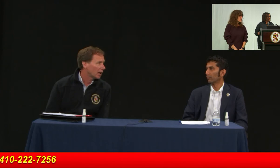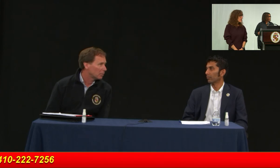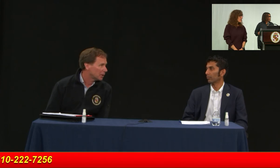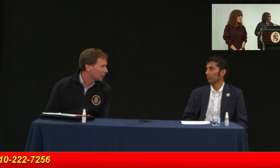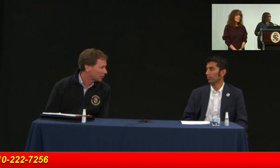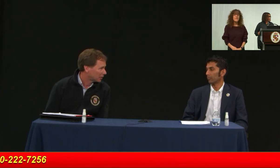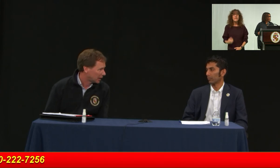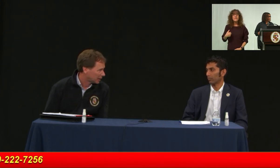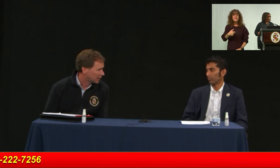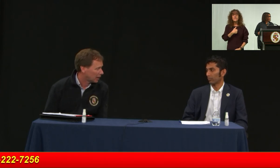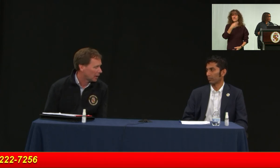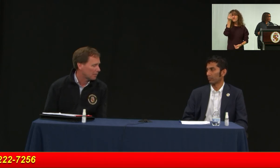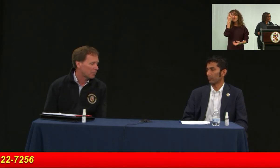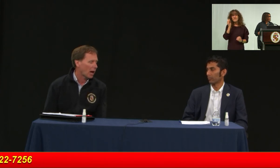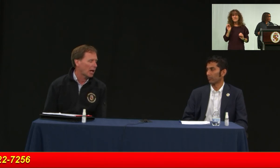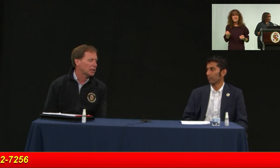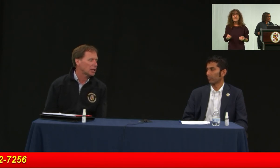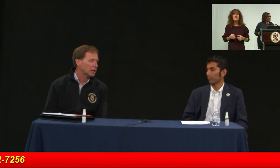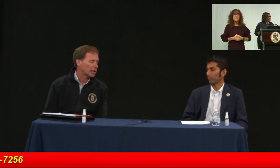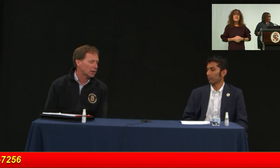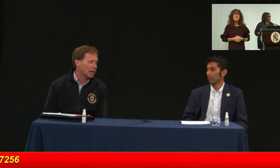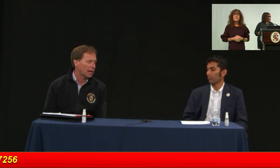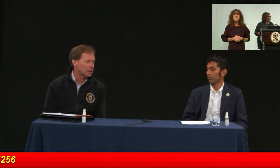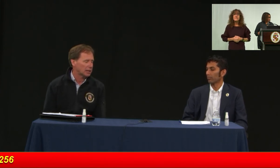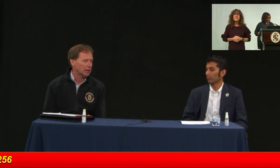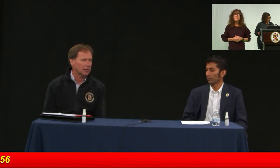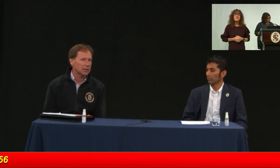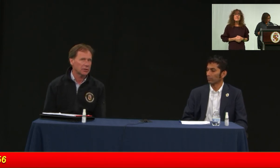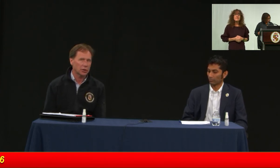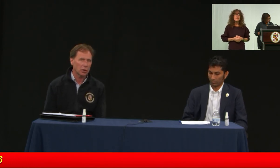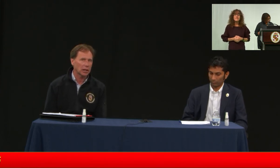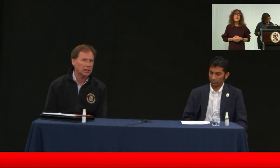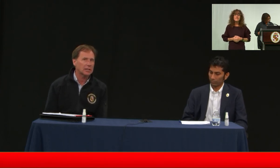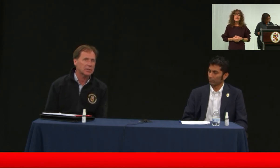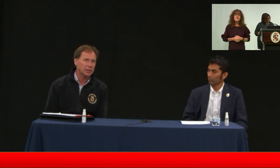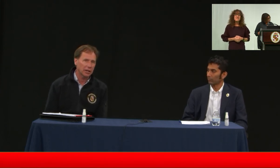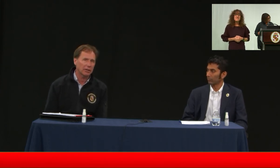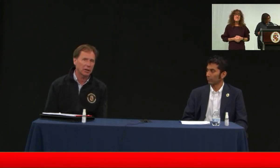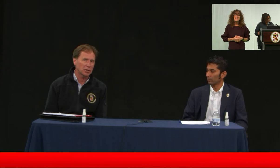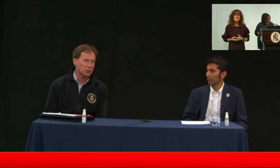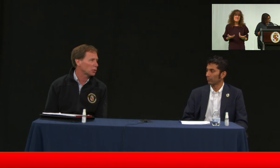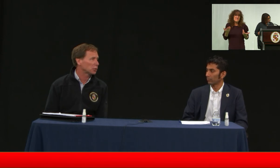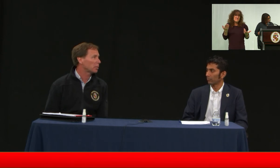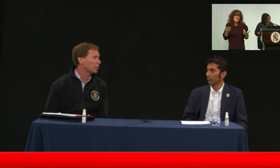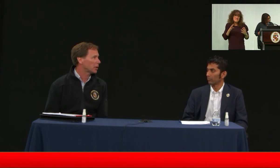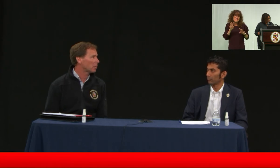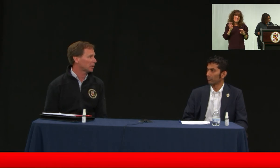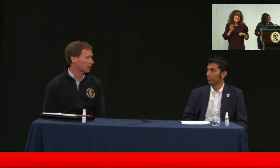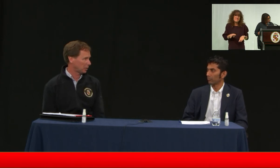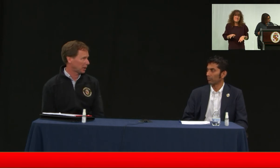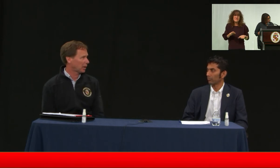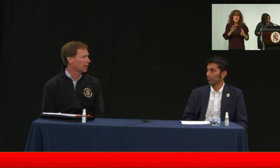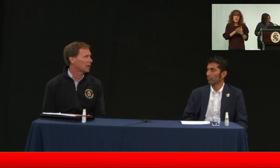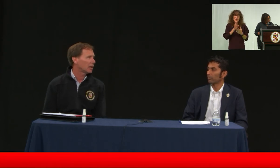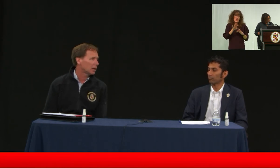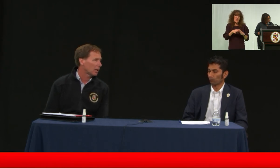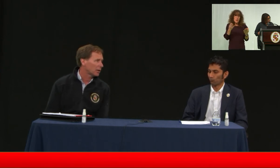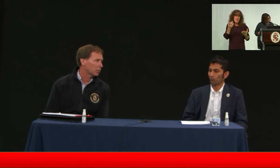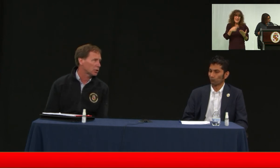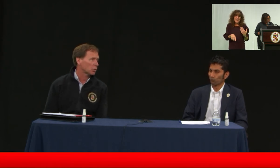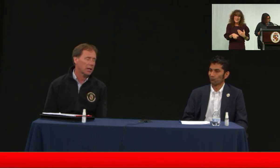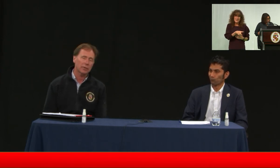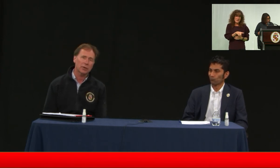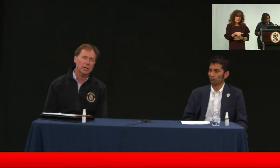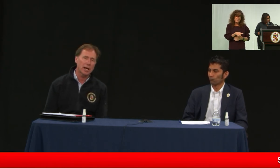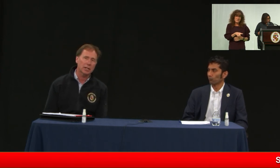We have not been notified. I think that there is no likely scenario that schools will be reopening in a week. I